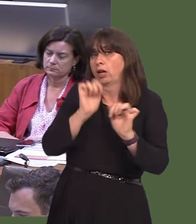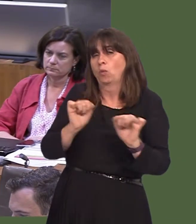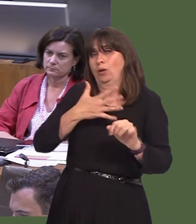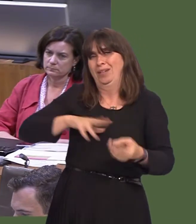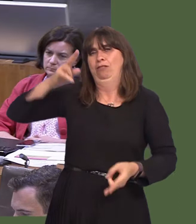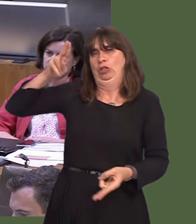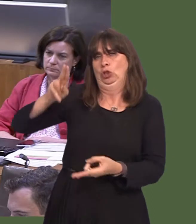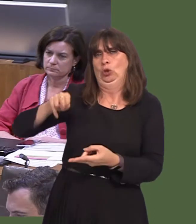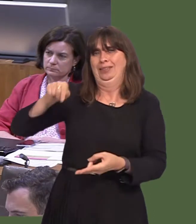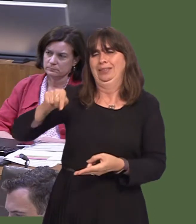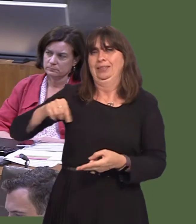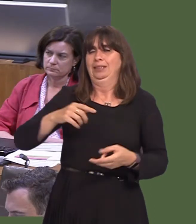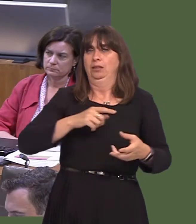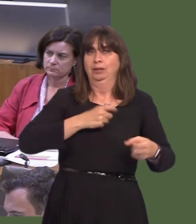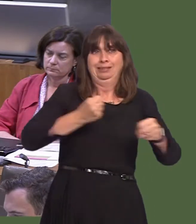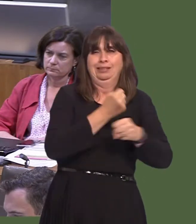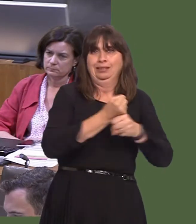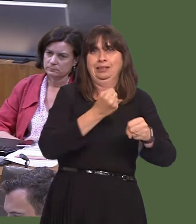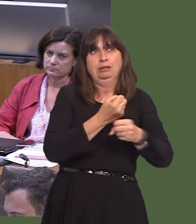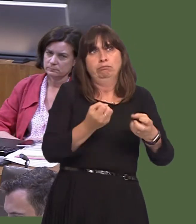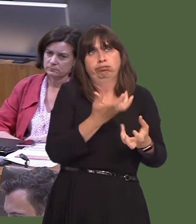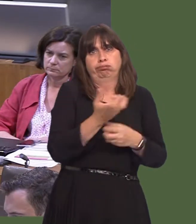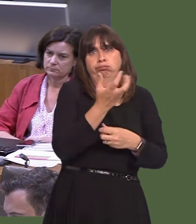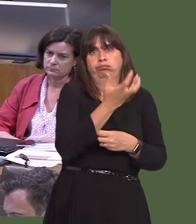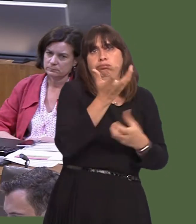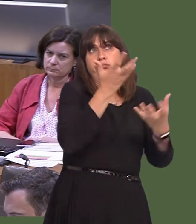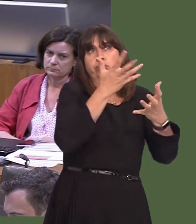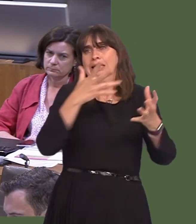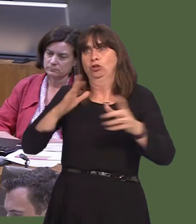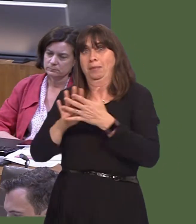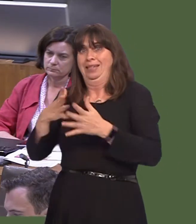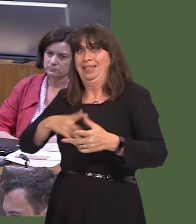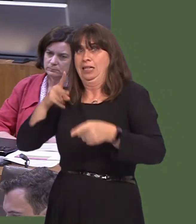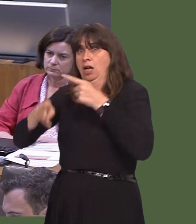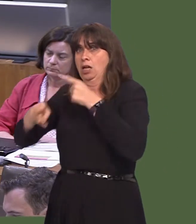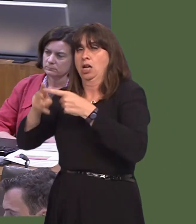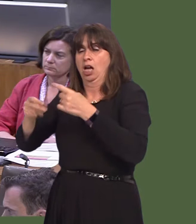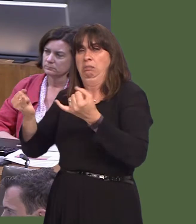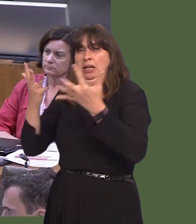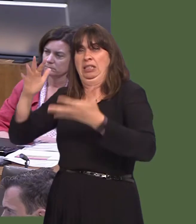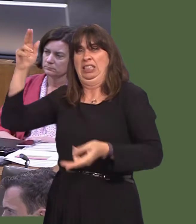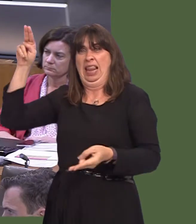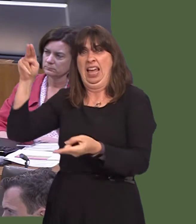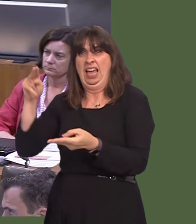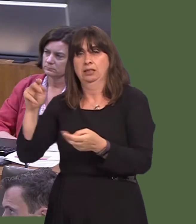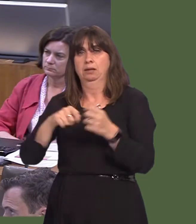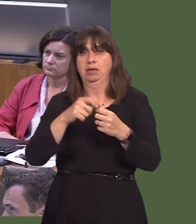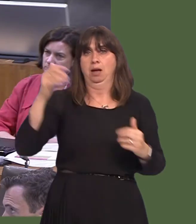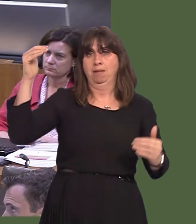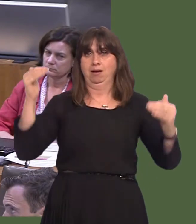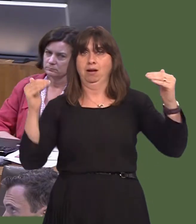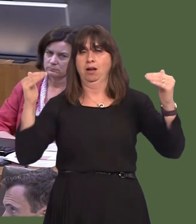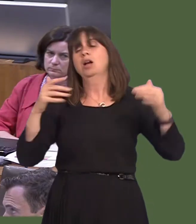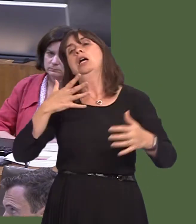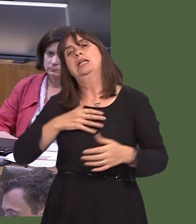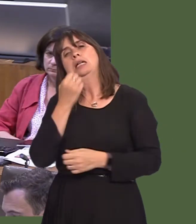we seek by themselves, but we do need to offer, of course, people a comfortable, reasonably priced, frequent service that lures them away from